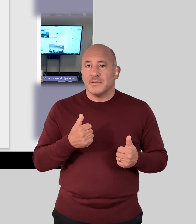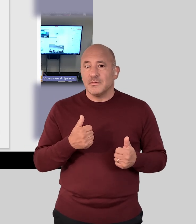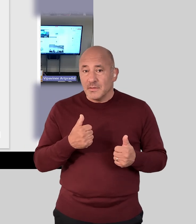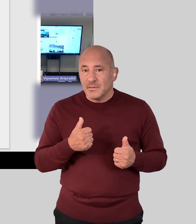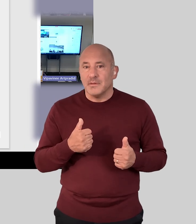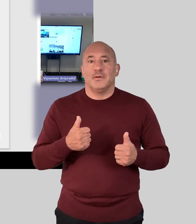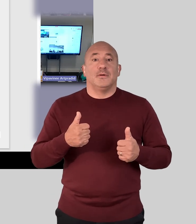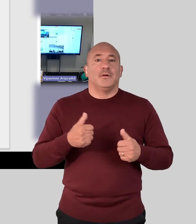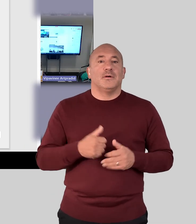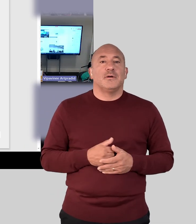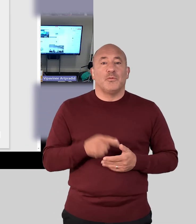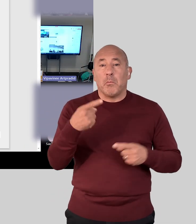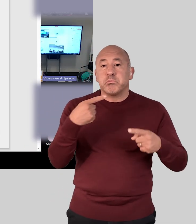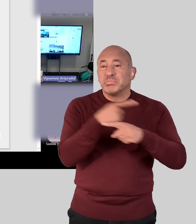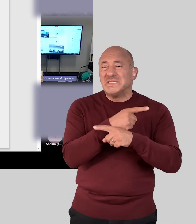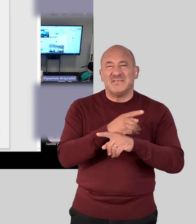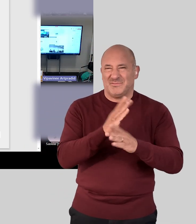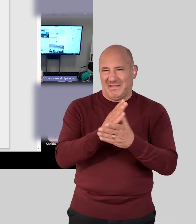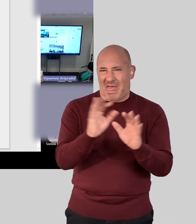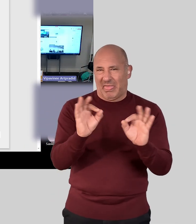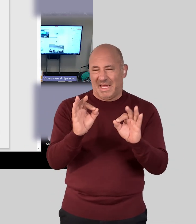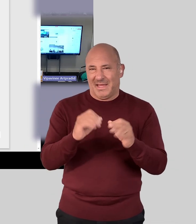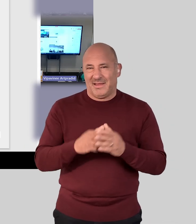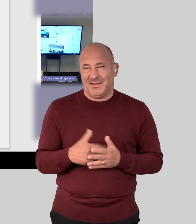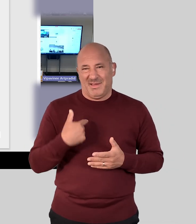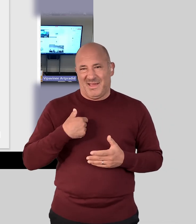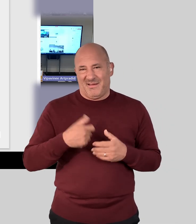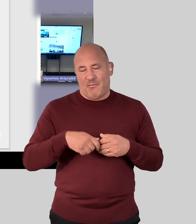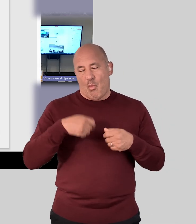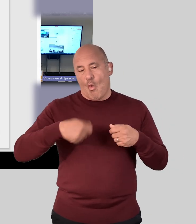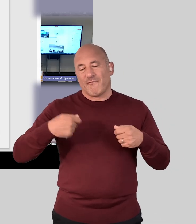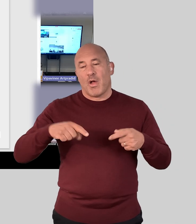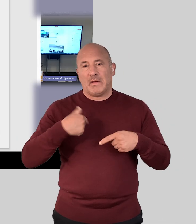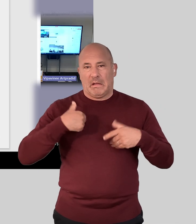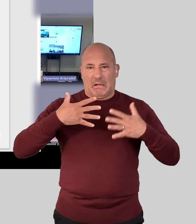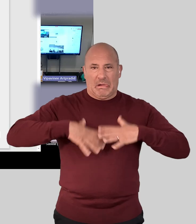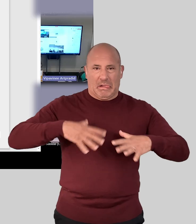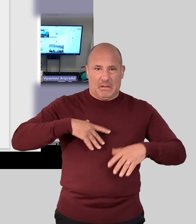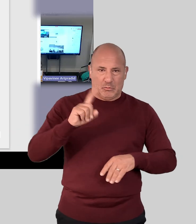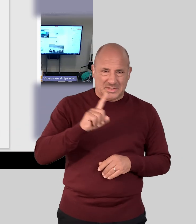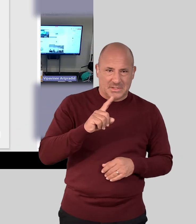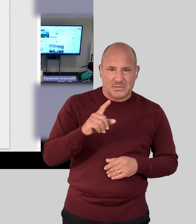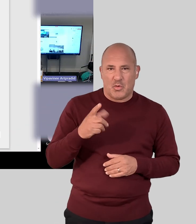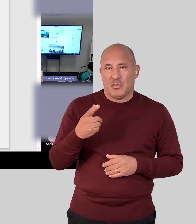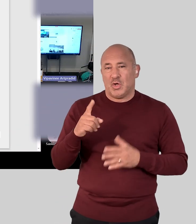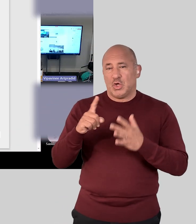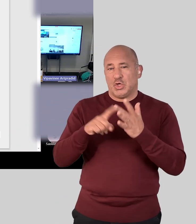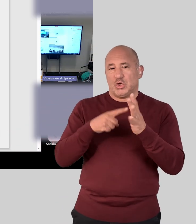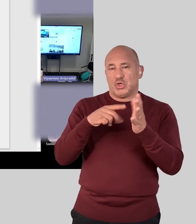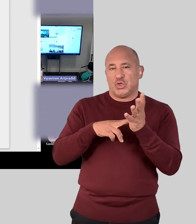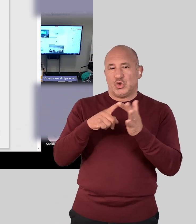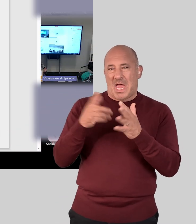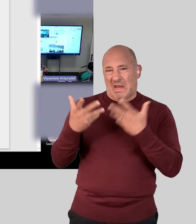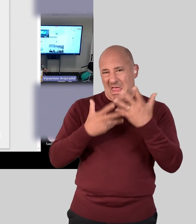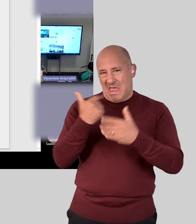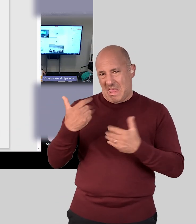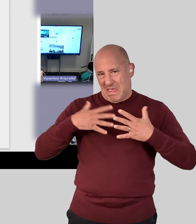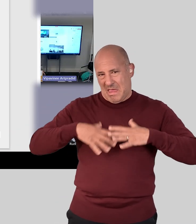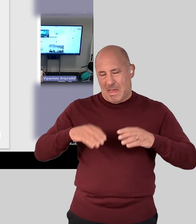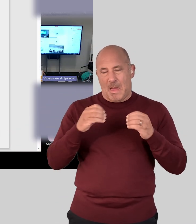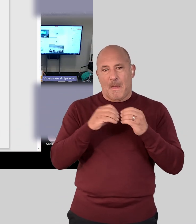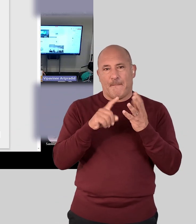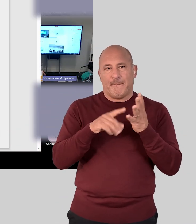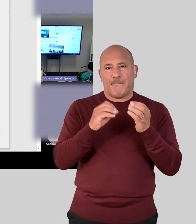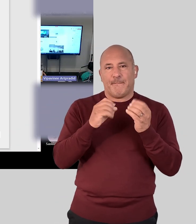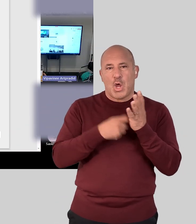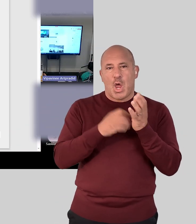Yes. Yes. Okay. Okay. Perfect. You haven't really missed anything. Just me waffling on about what I'm wearing, or James telling everyone he's wearing a